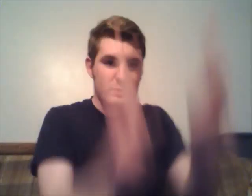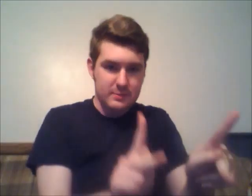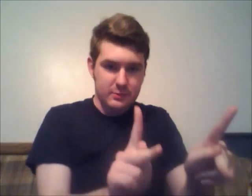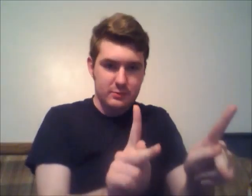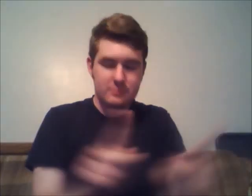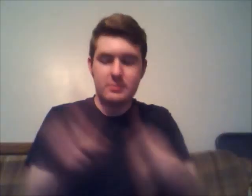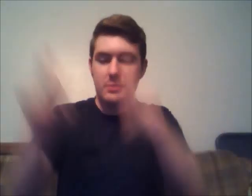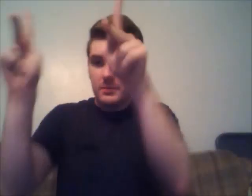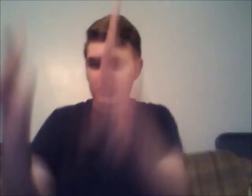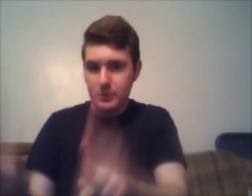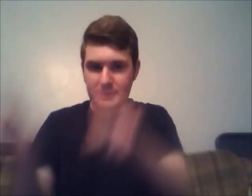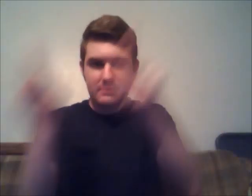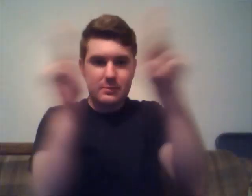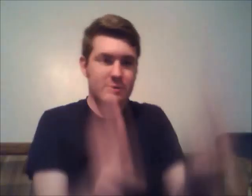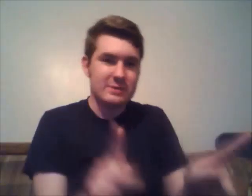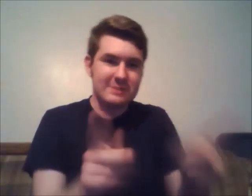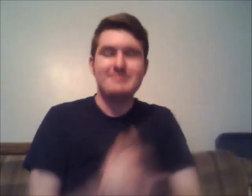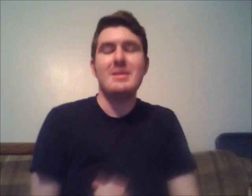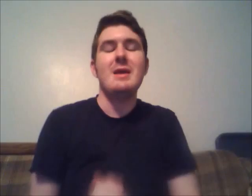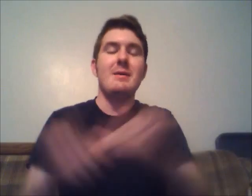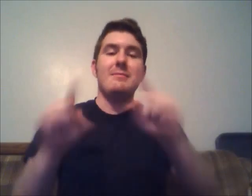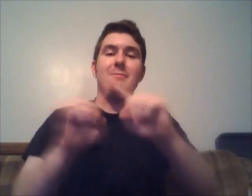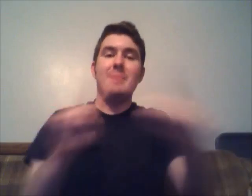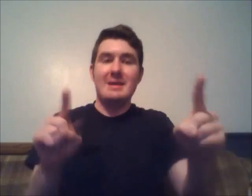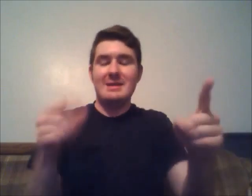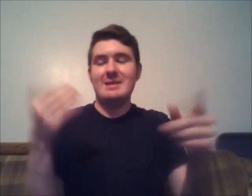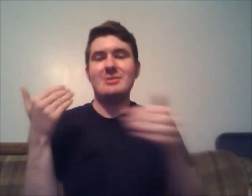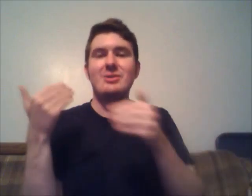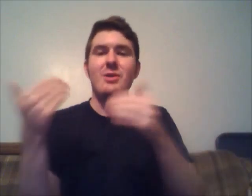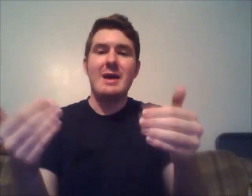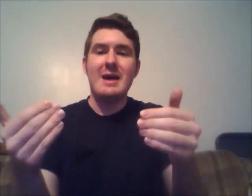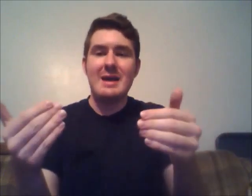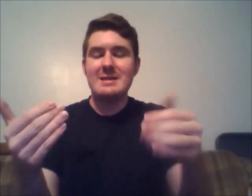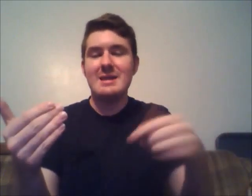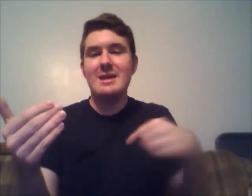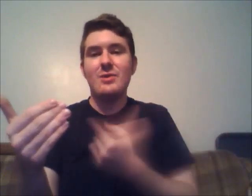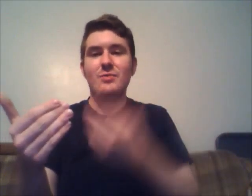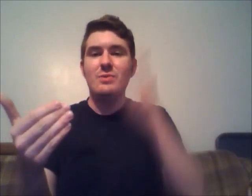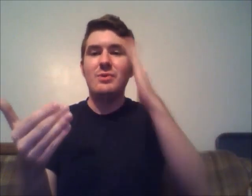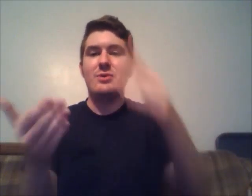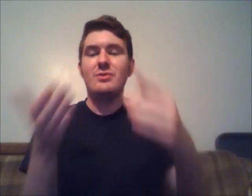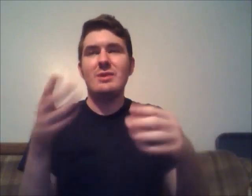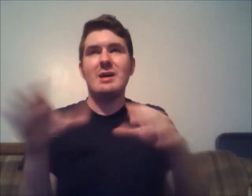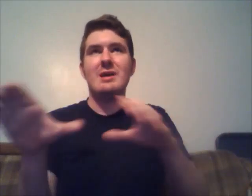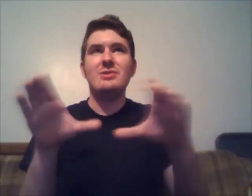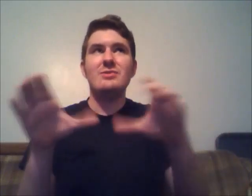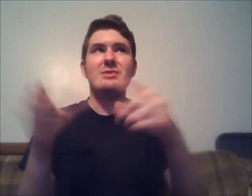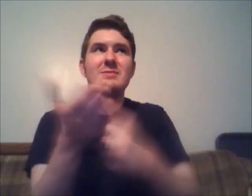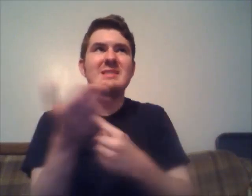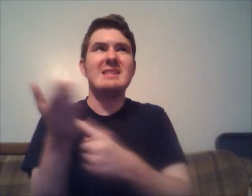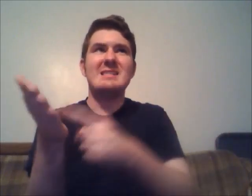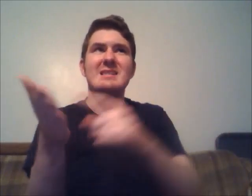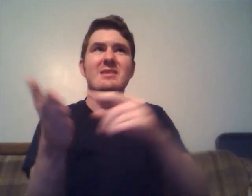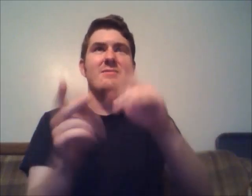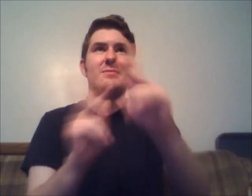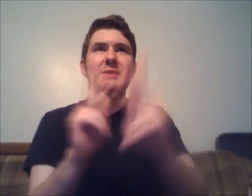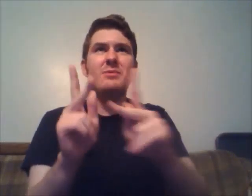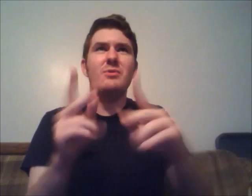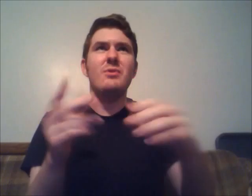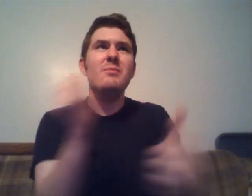people, person. But to go ahead, we will do some discussing of people.